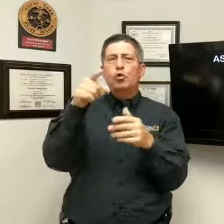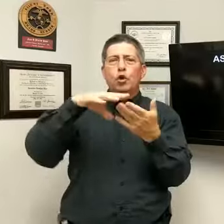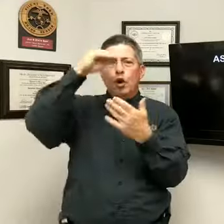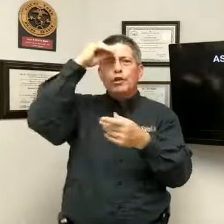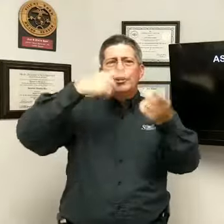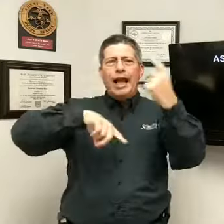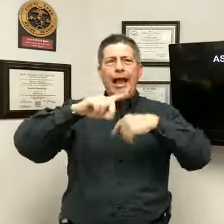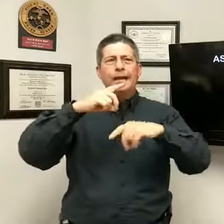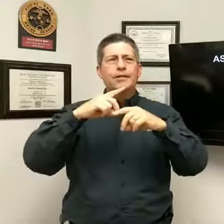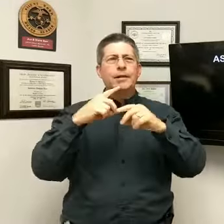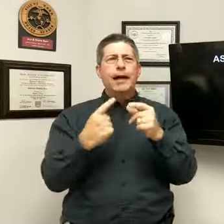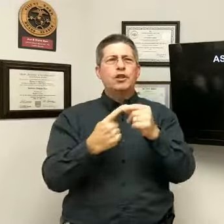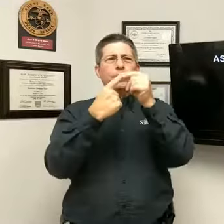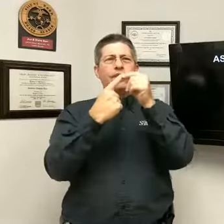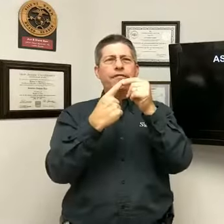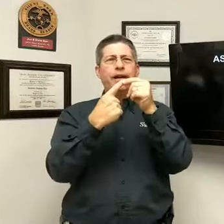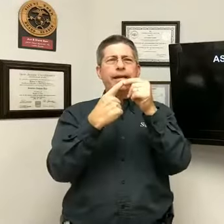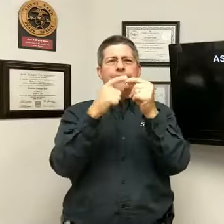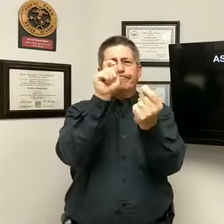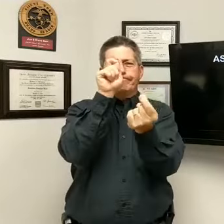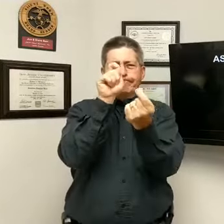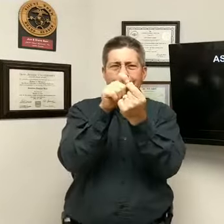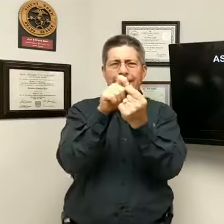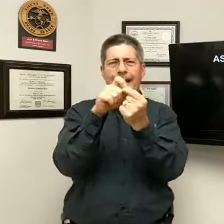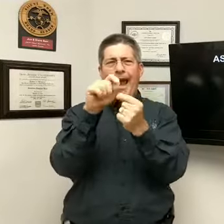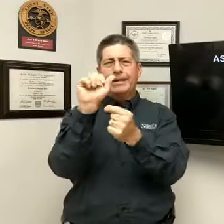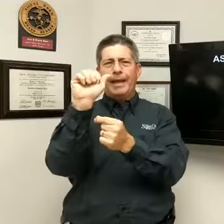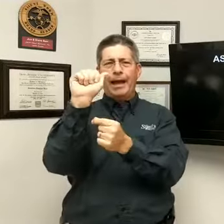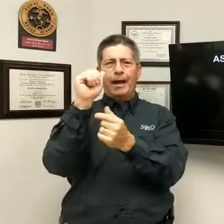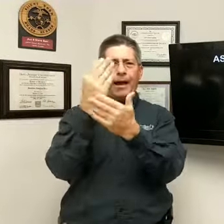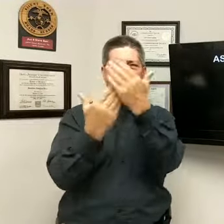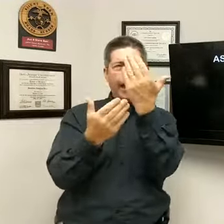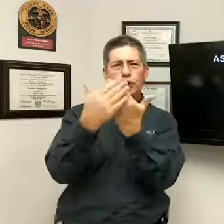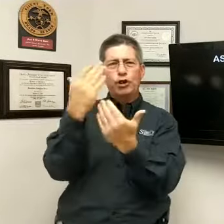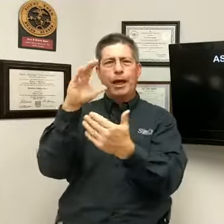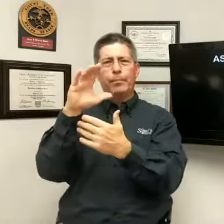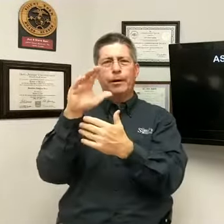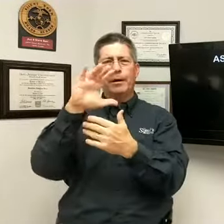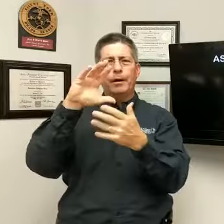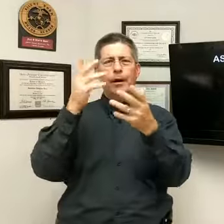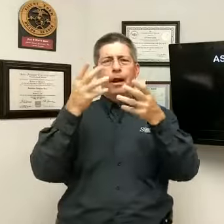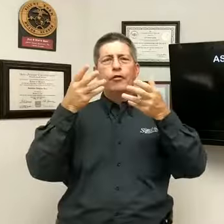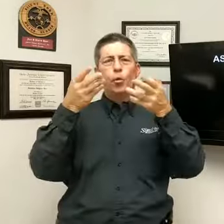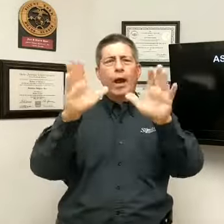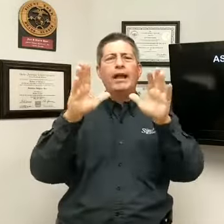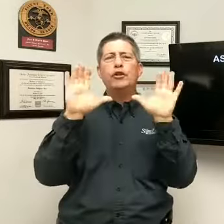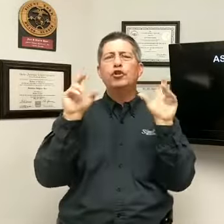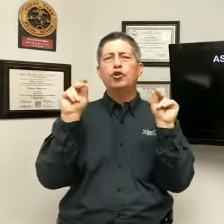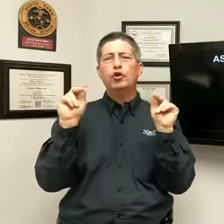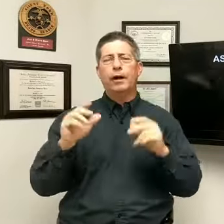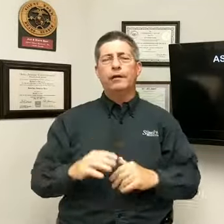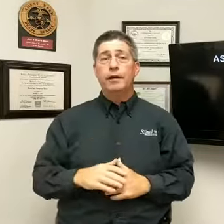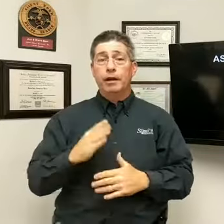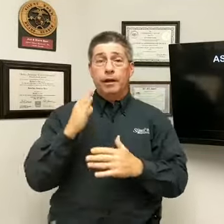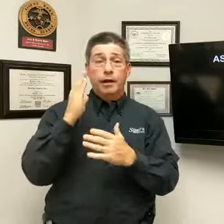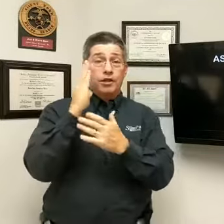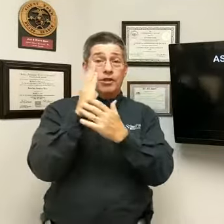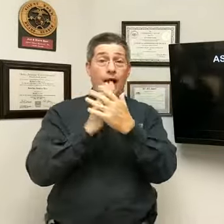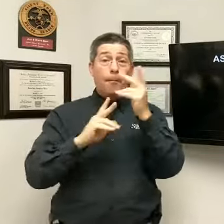learn signs a specific exact hand shape and the way that you do it. Some